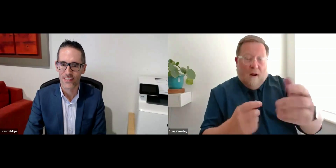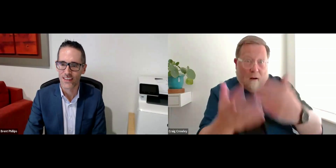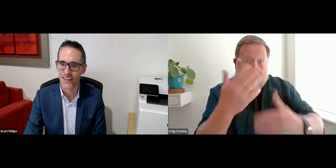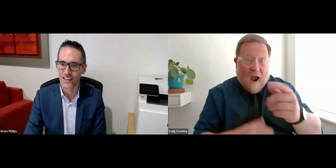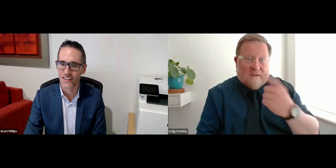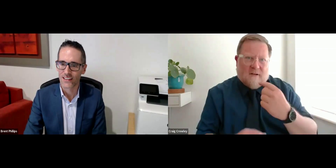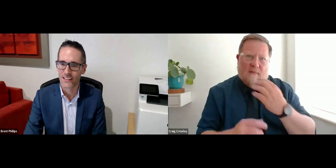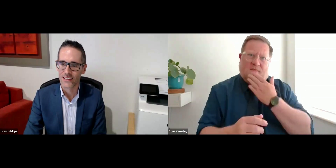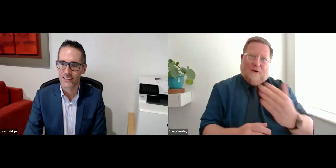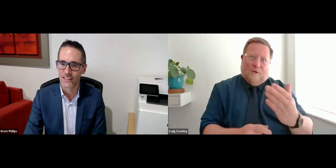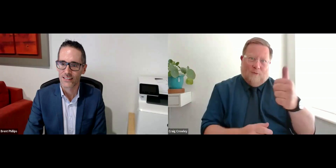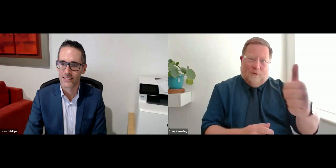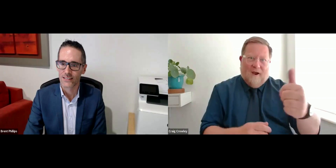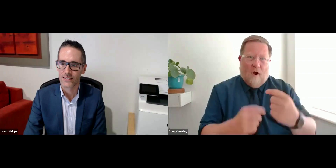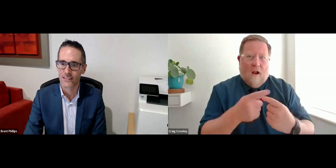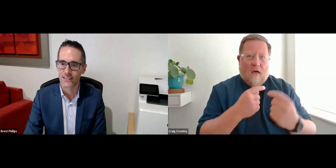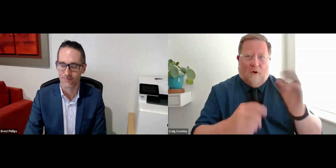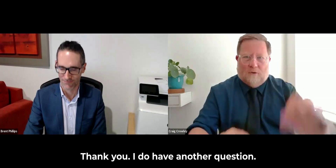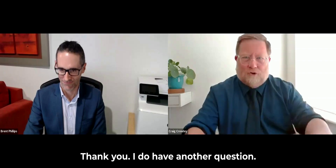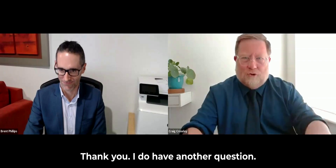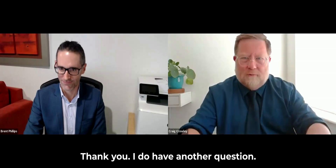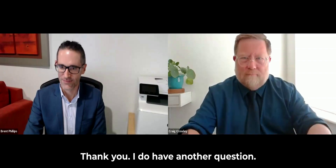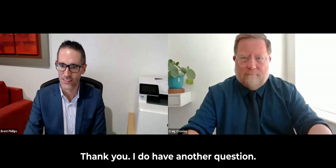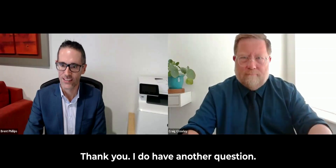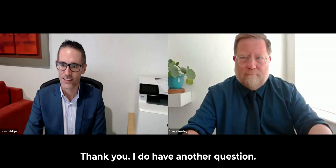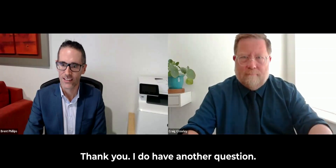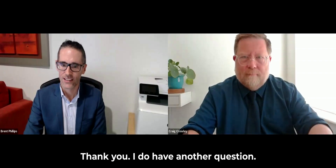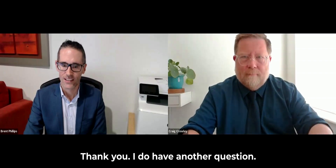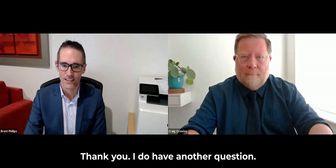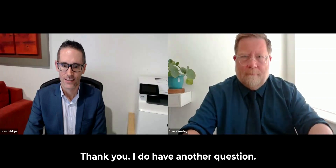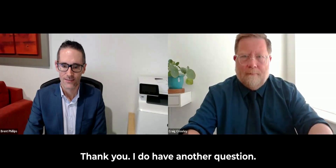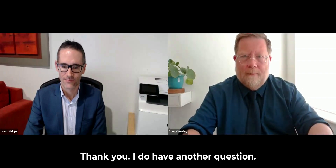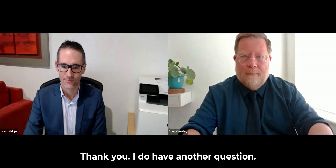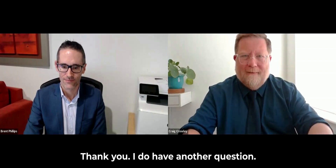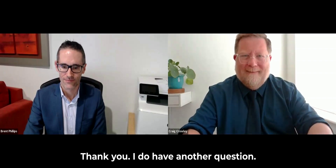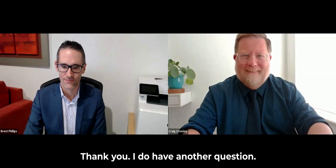Um, I um, Thank you. I do have another question.